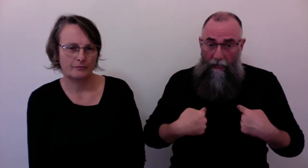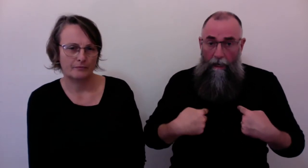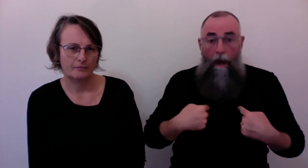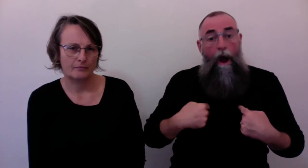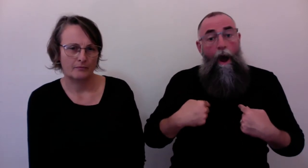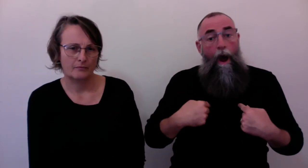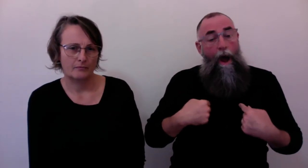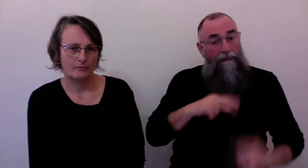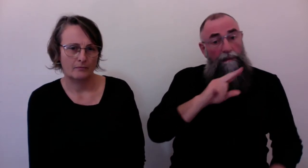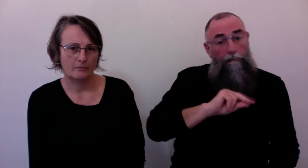me personally, really helpful,